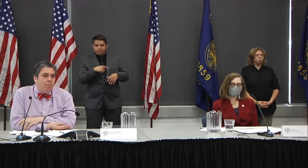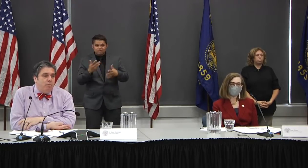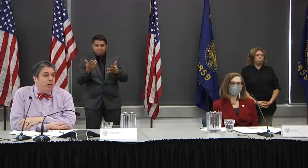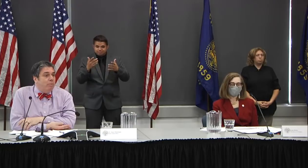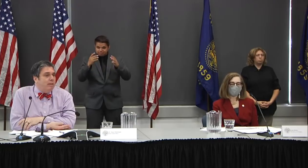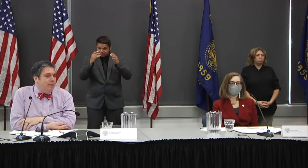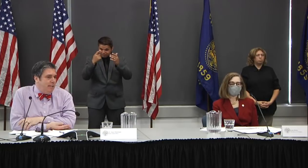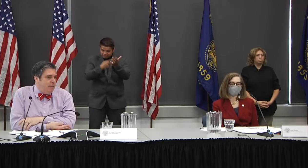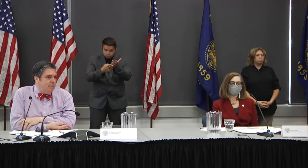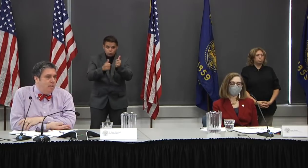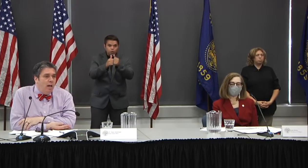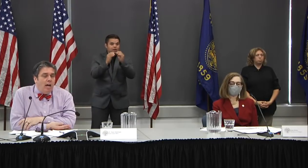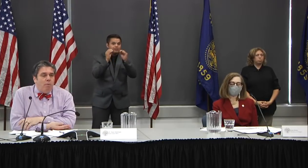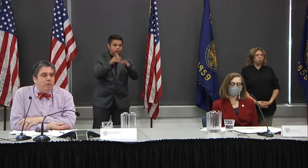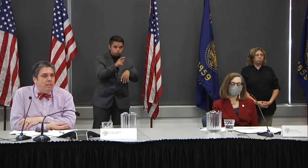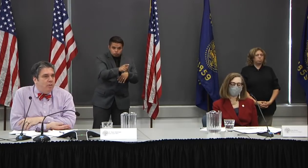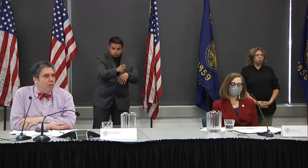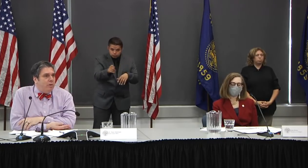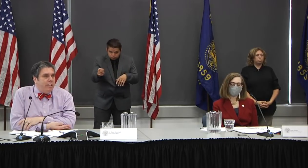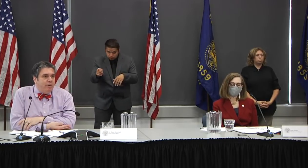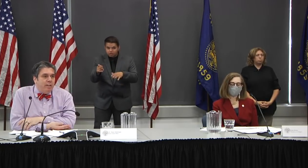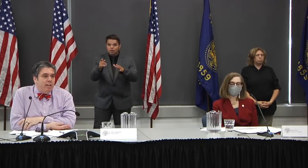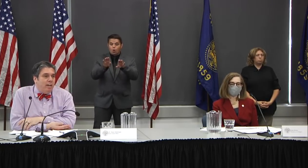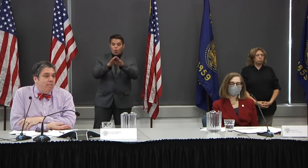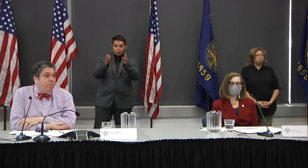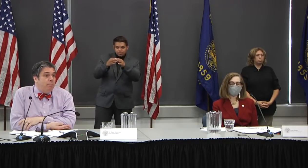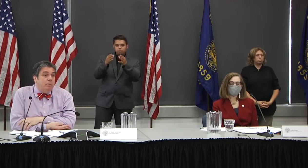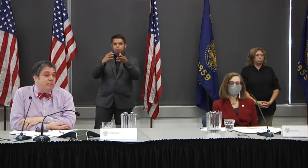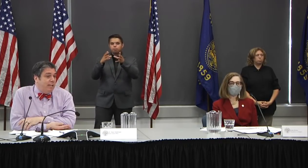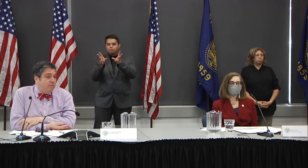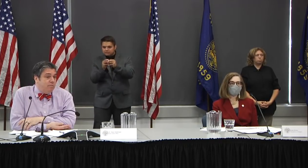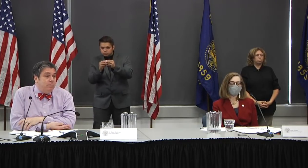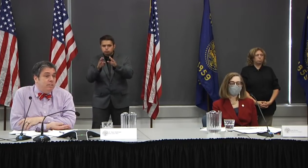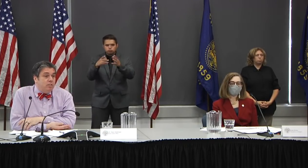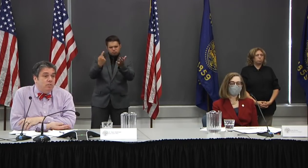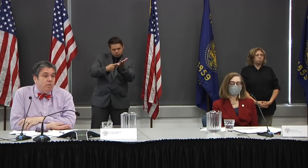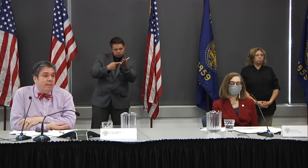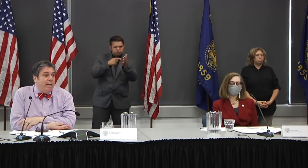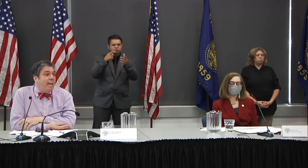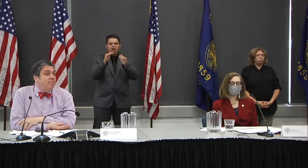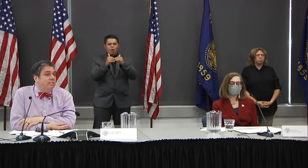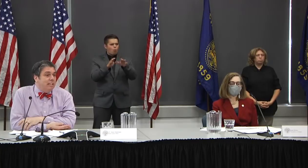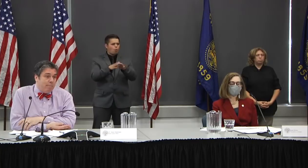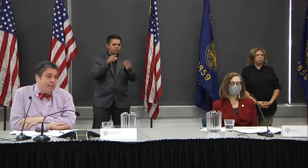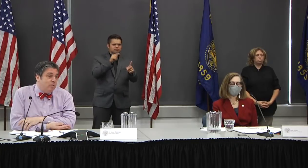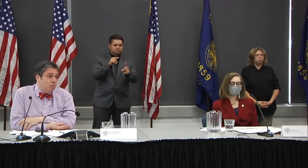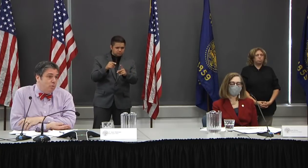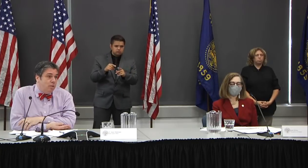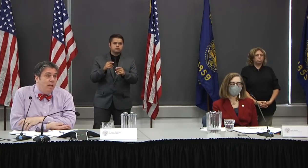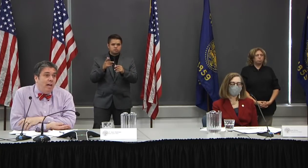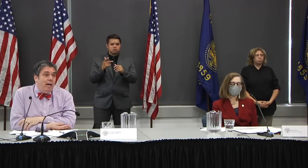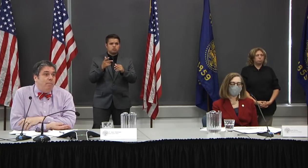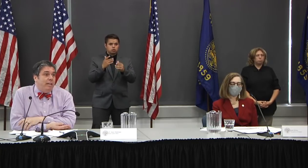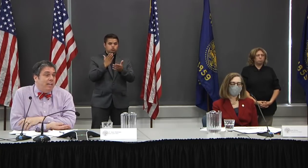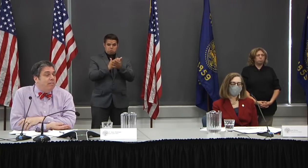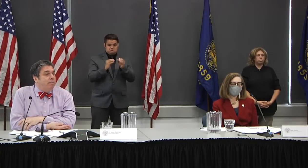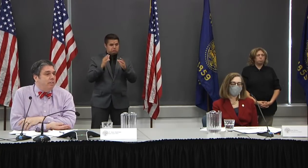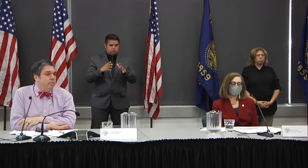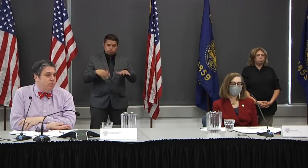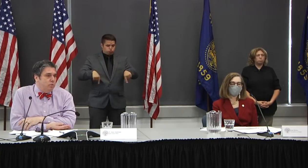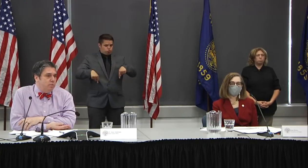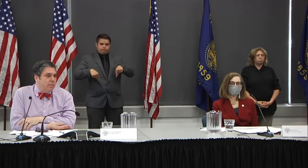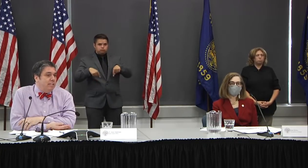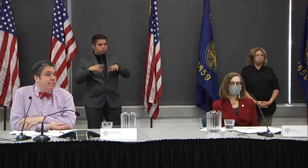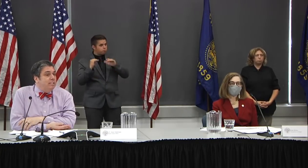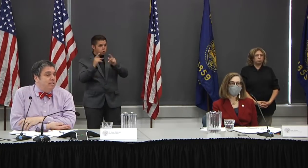our reopening meetings. We know that we're hearing from both sides, from teachers who are very anxious to get back to school and get in front